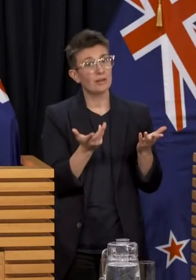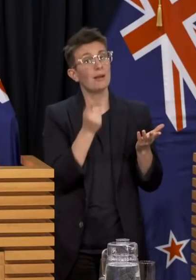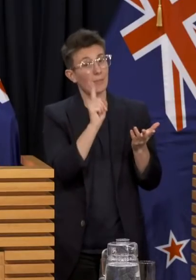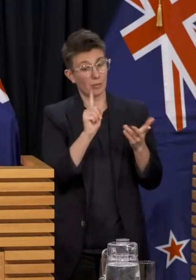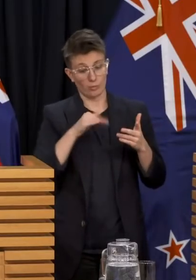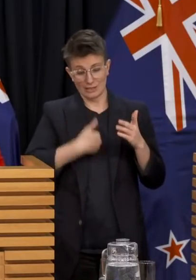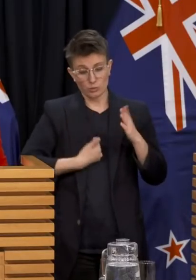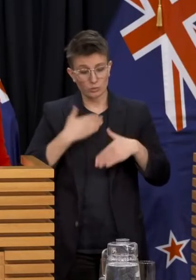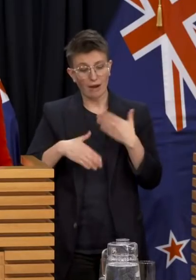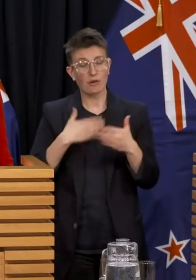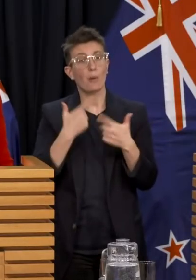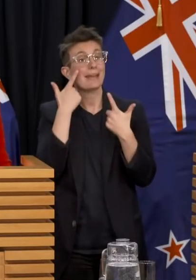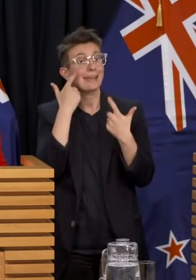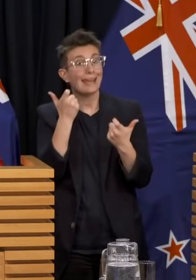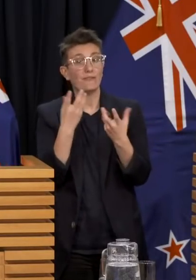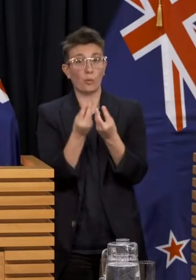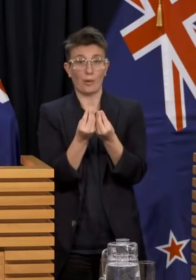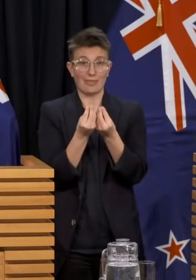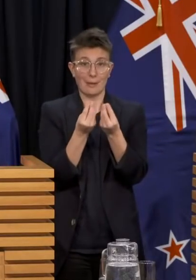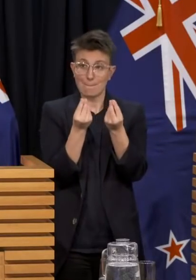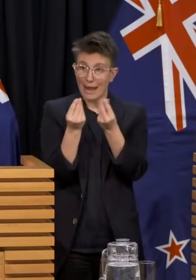of our thinking for any future policies.